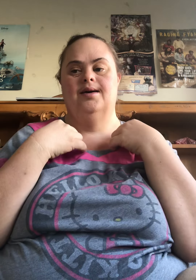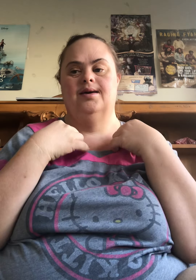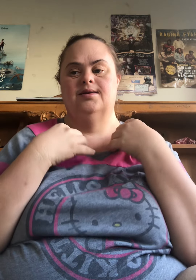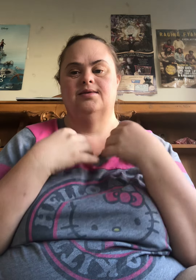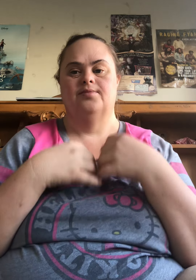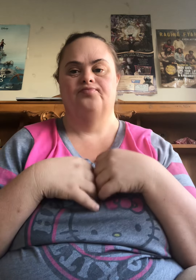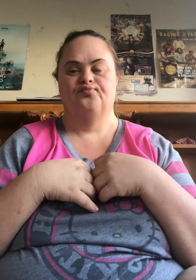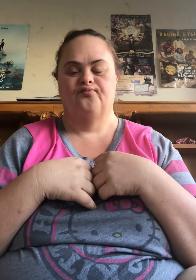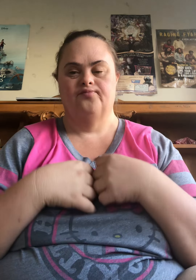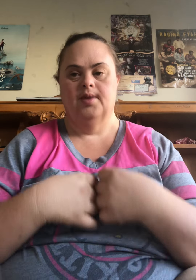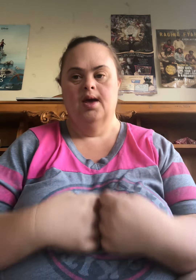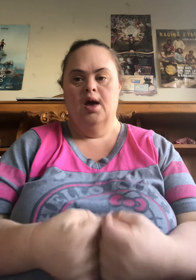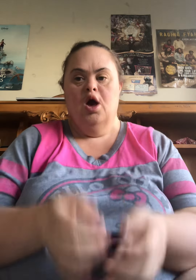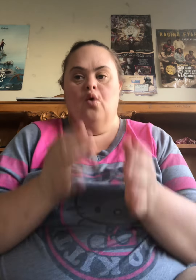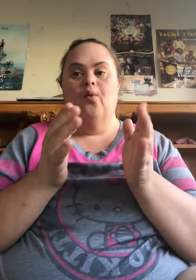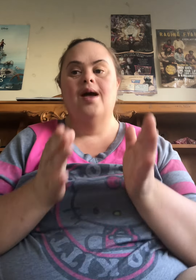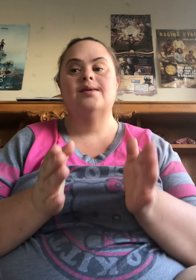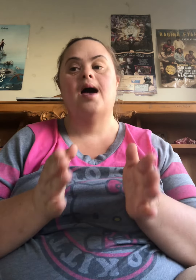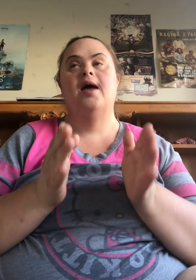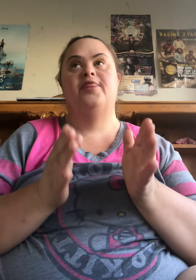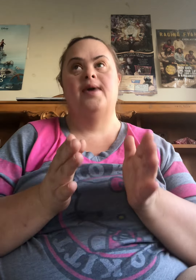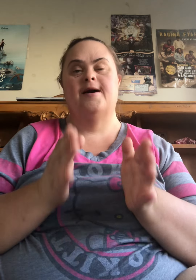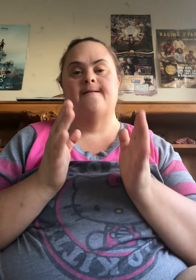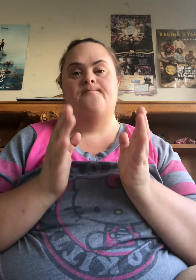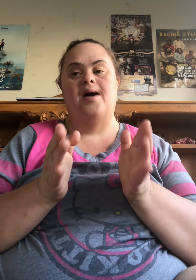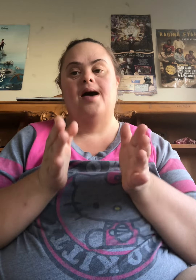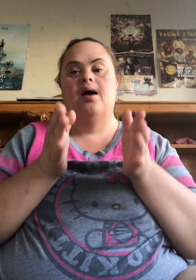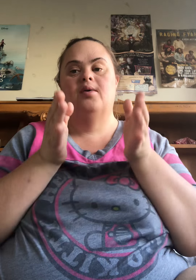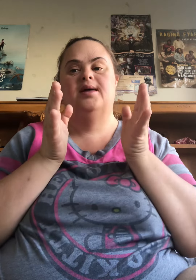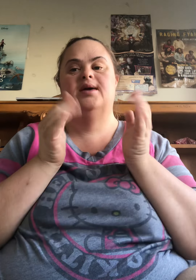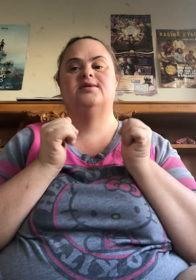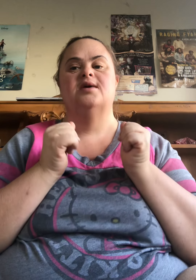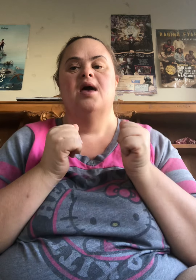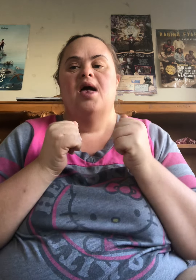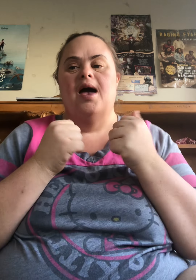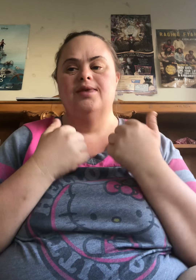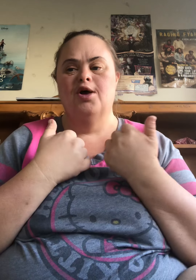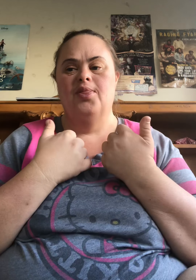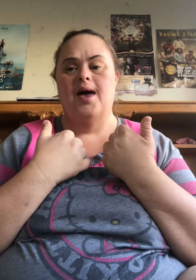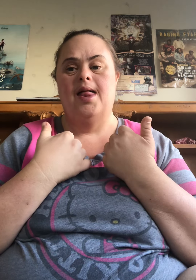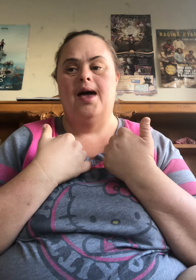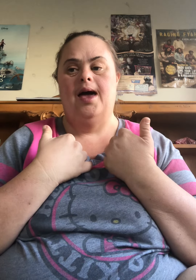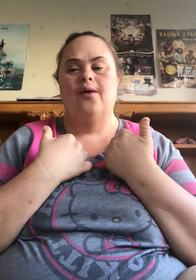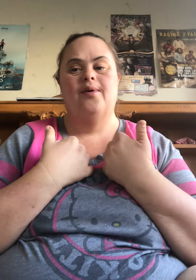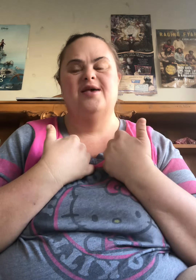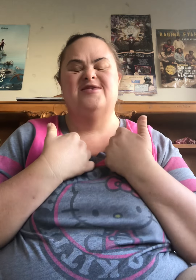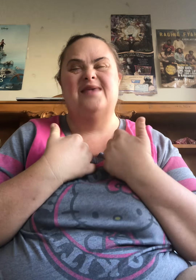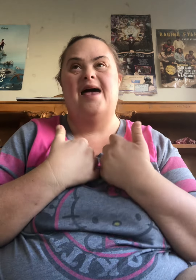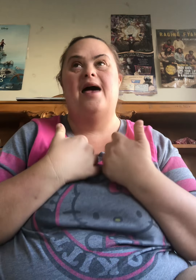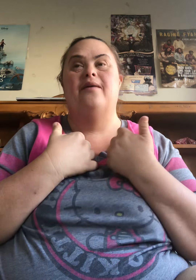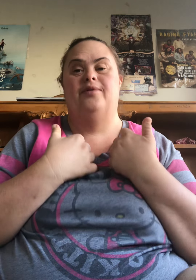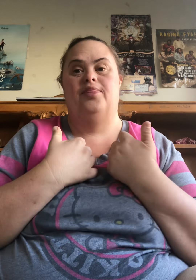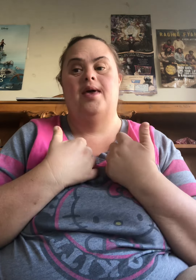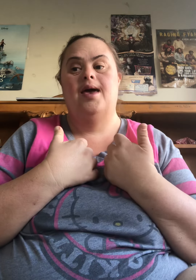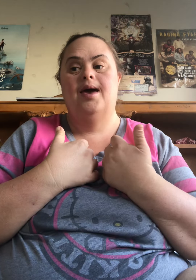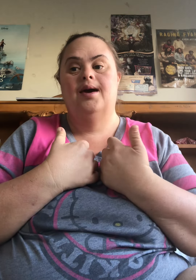right. When I think about it, I know that I was never